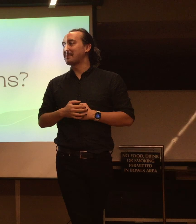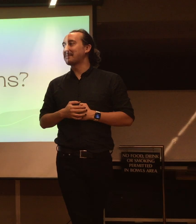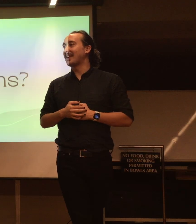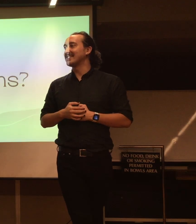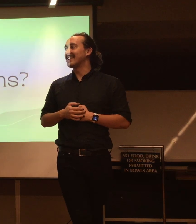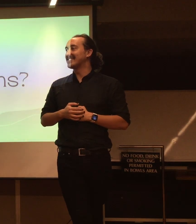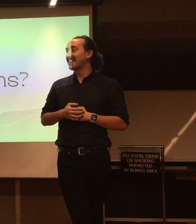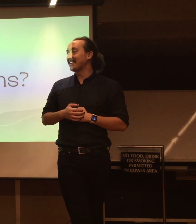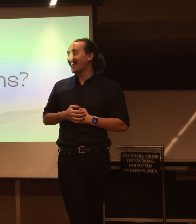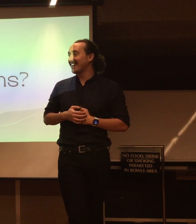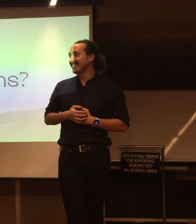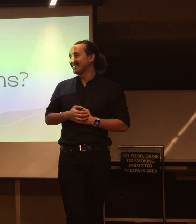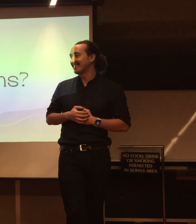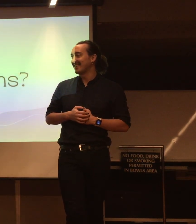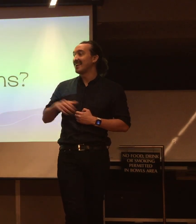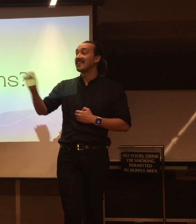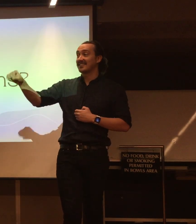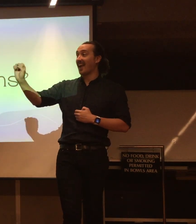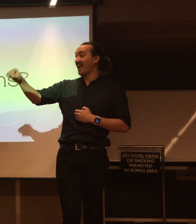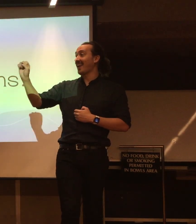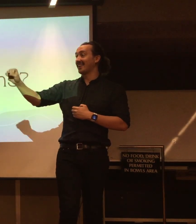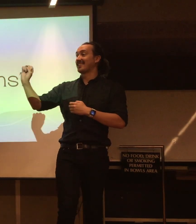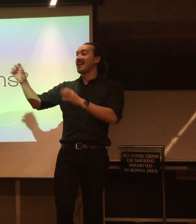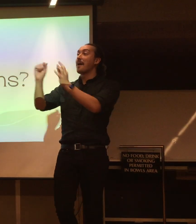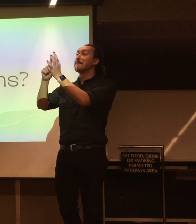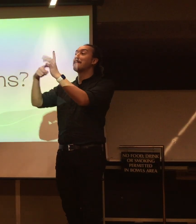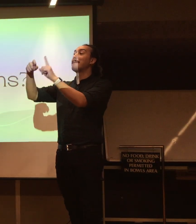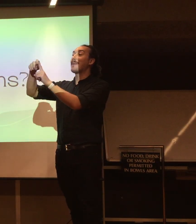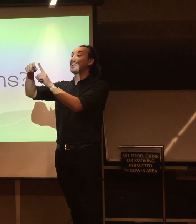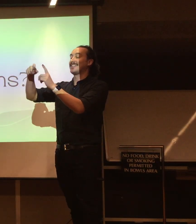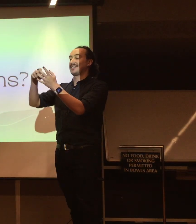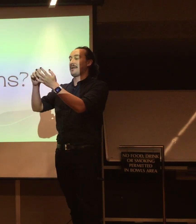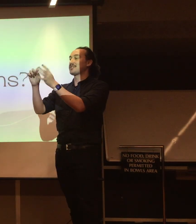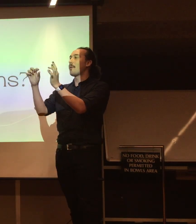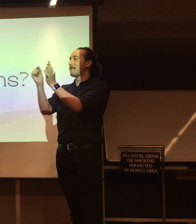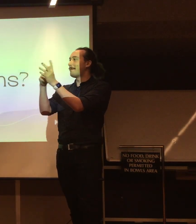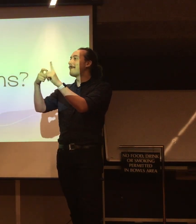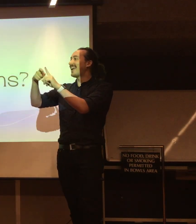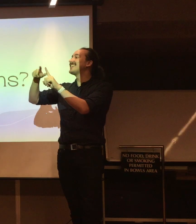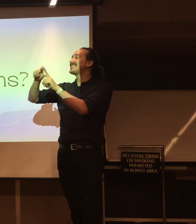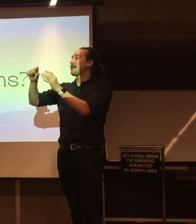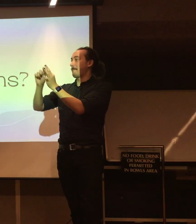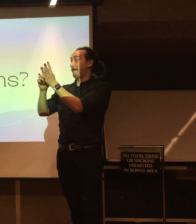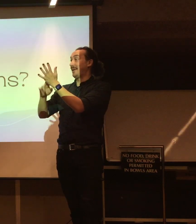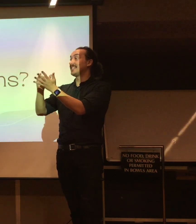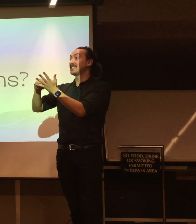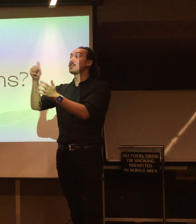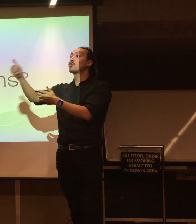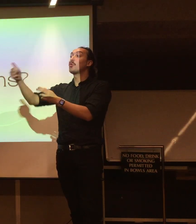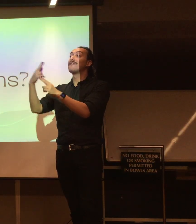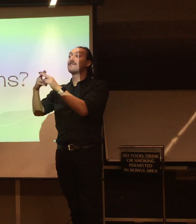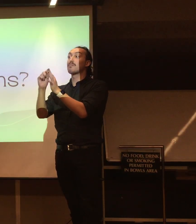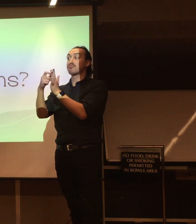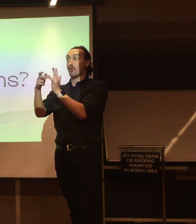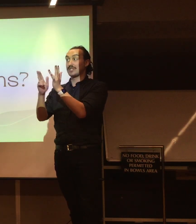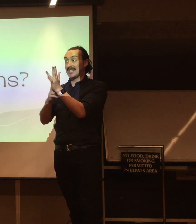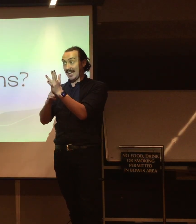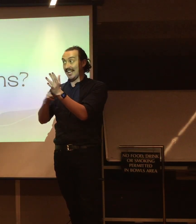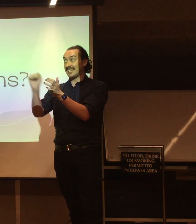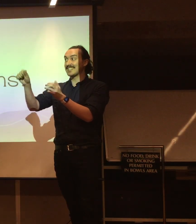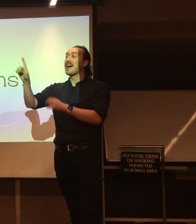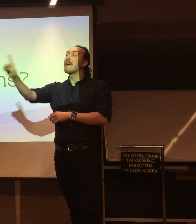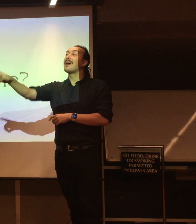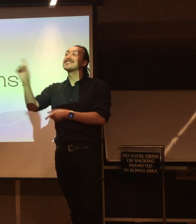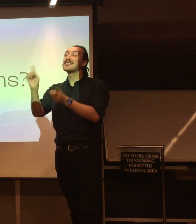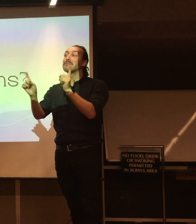Baked beans. Is that okay? That's great for protein. If you're having beans though, sometimes you can get a little bit